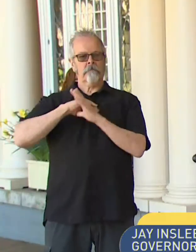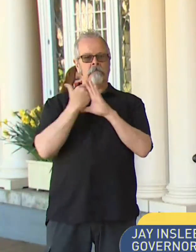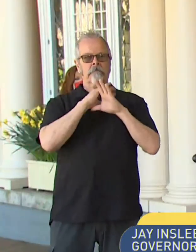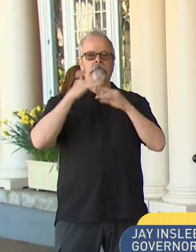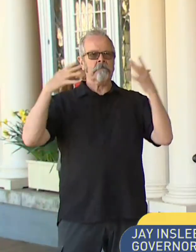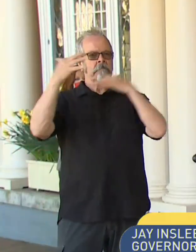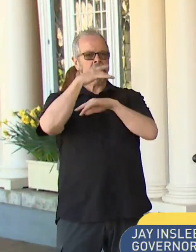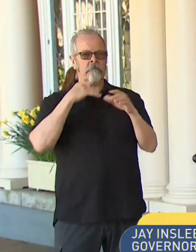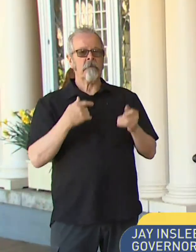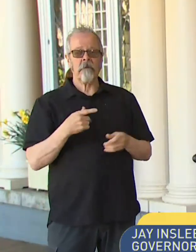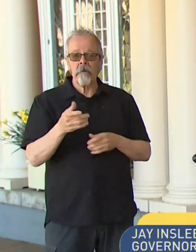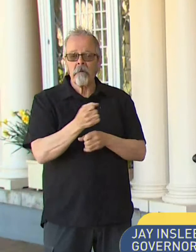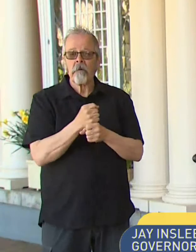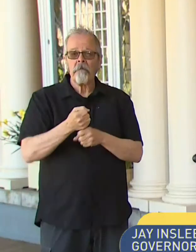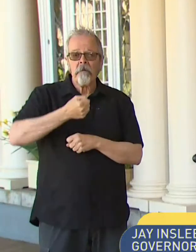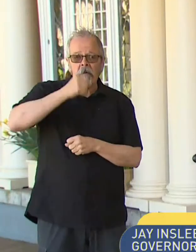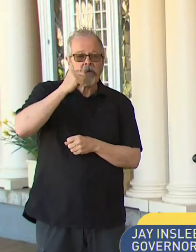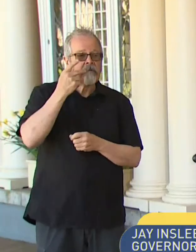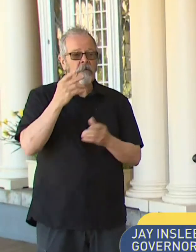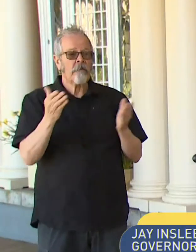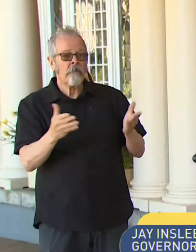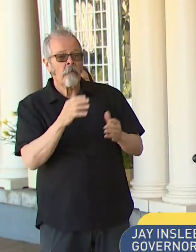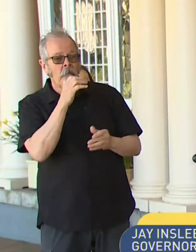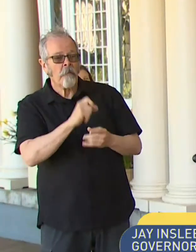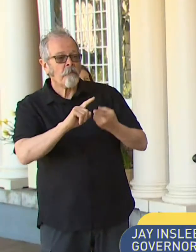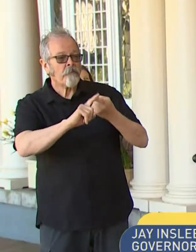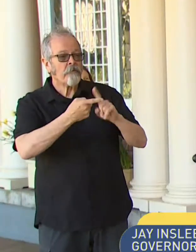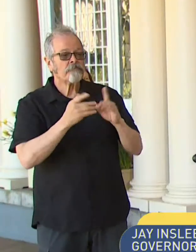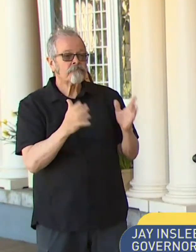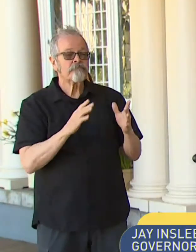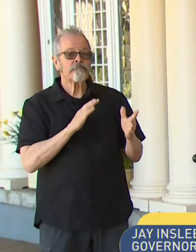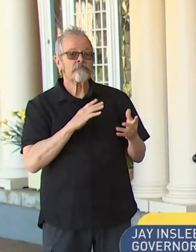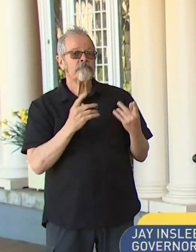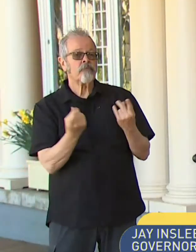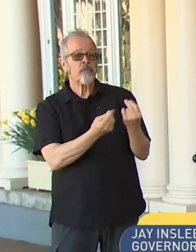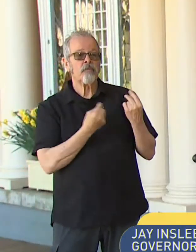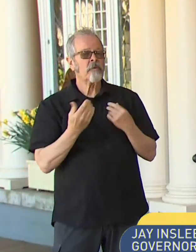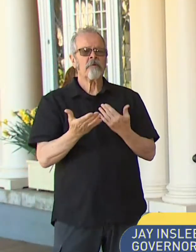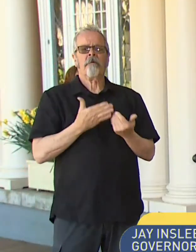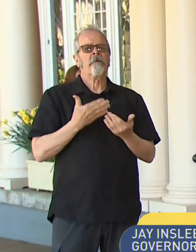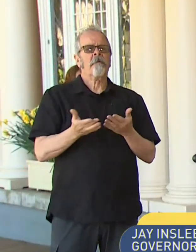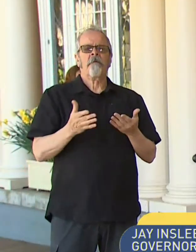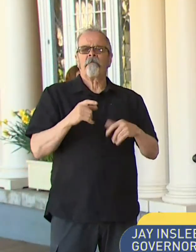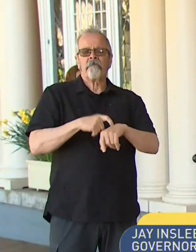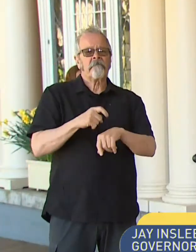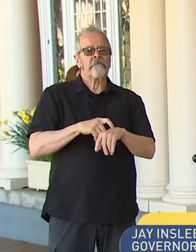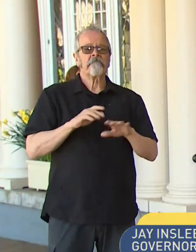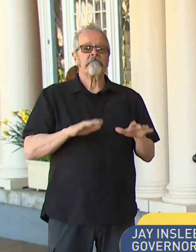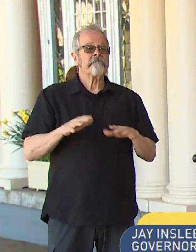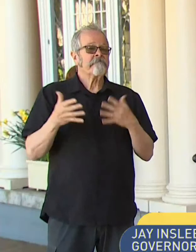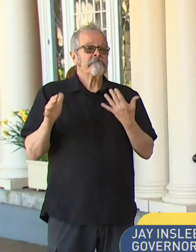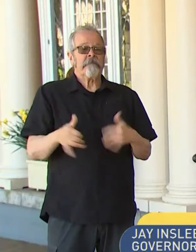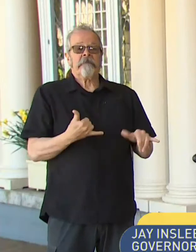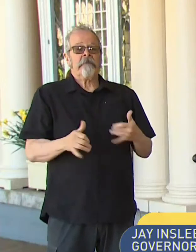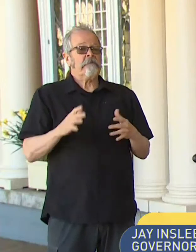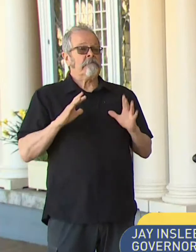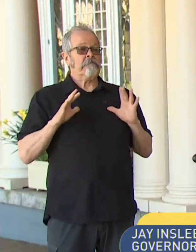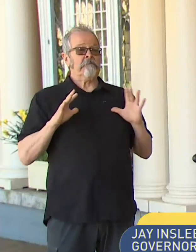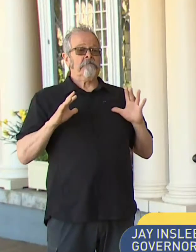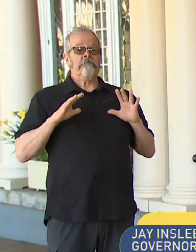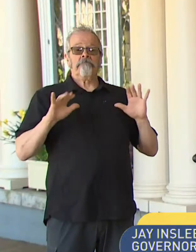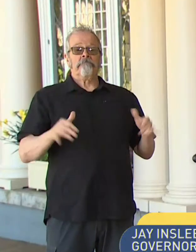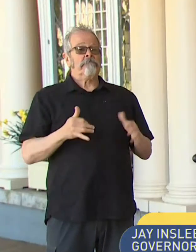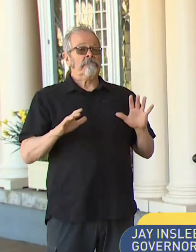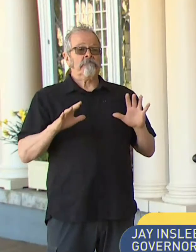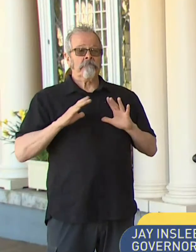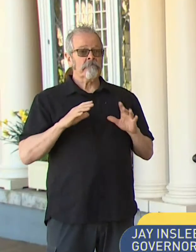friend or whatever recreation we're going to have or whatever time we want to have just to goof off or even what